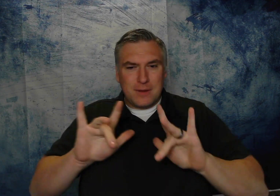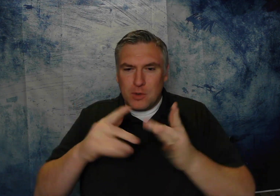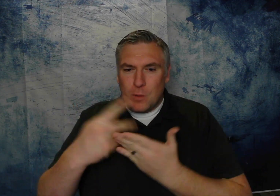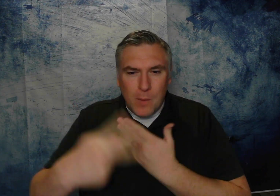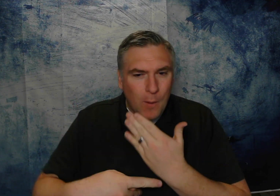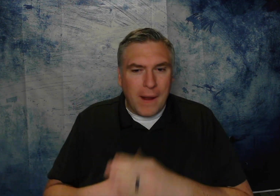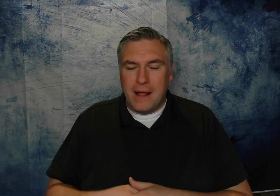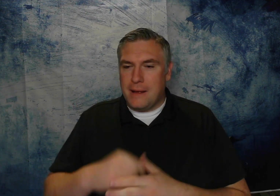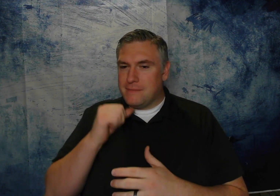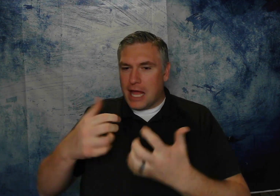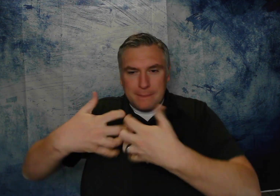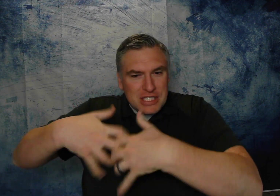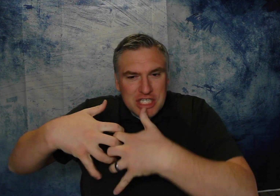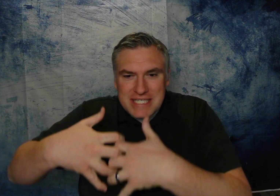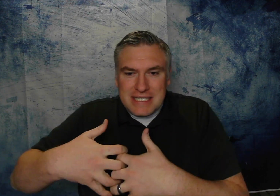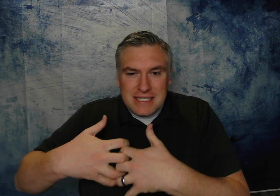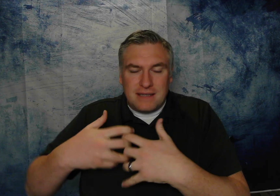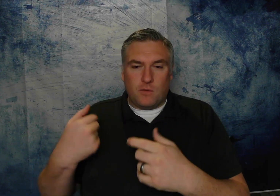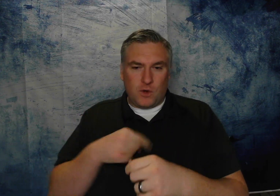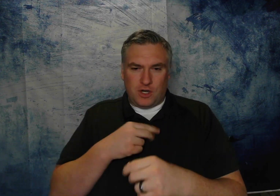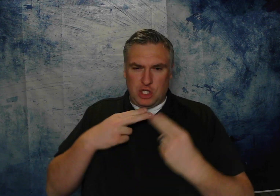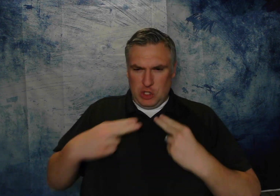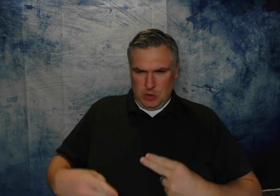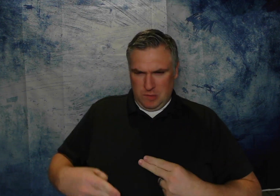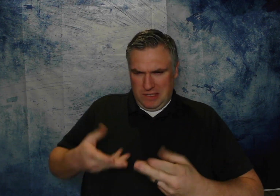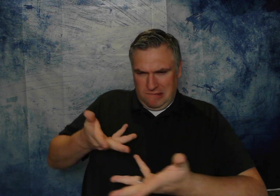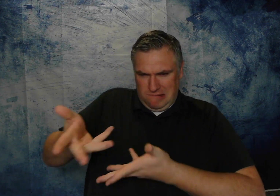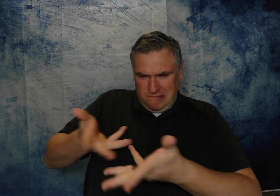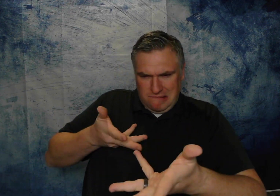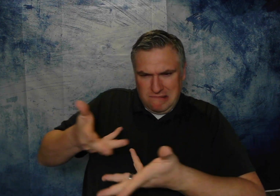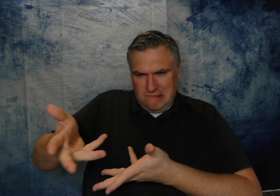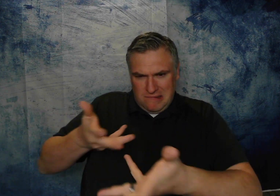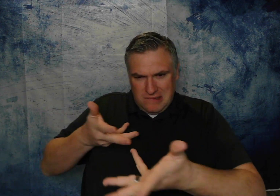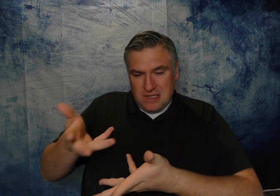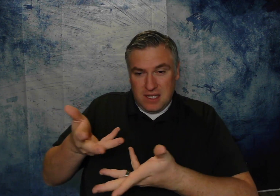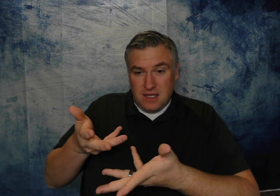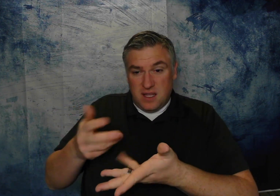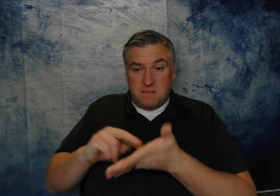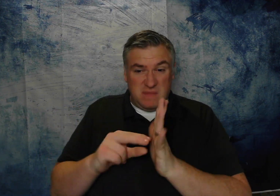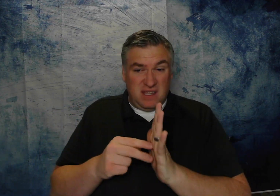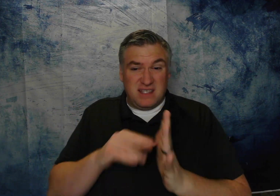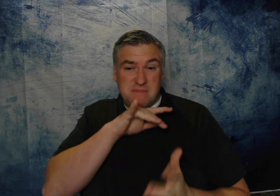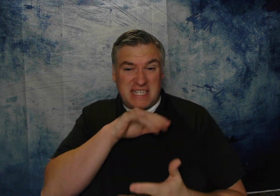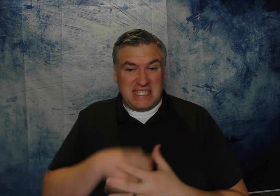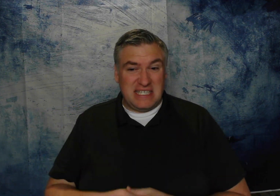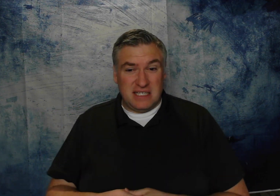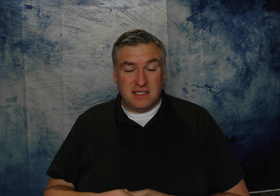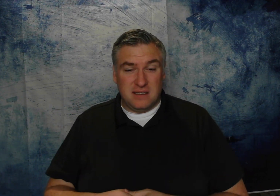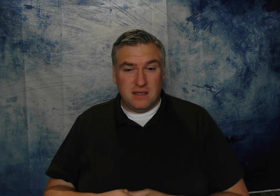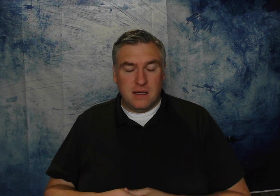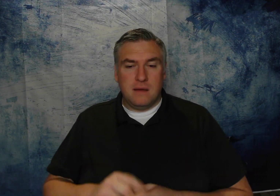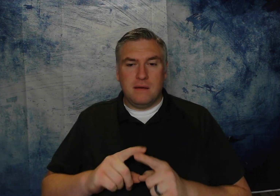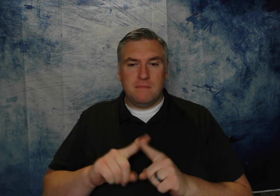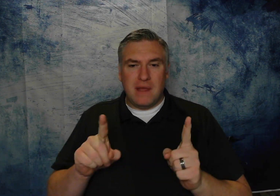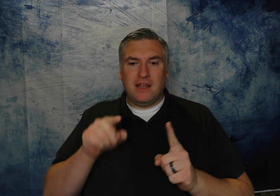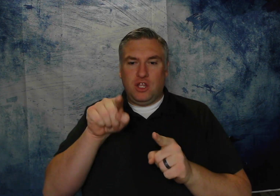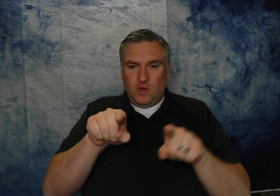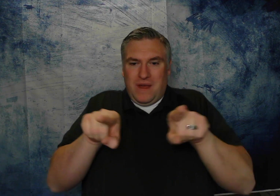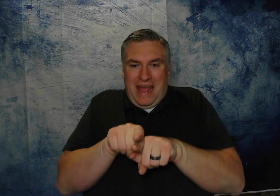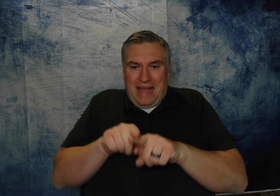In education, we're not a computer program. We're not a machine. We're humans interacting with each other. It means it's messy. But